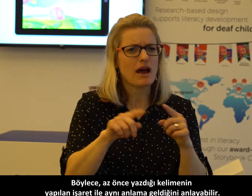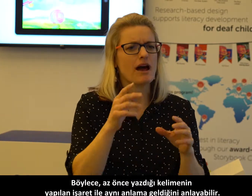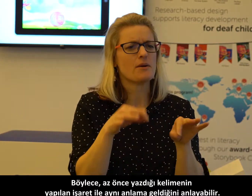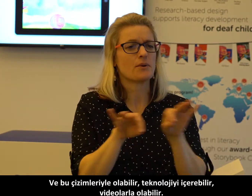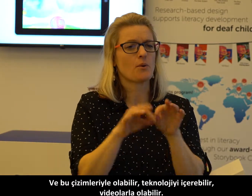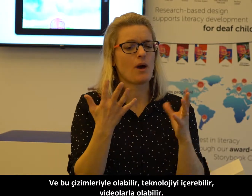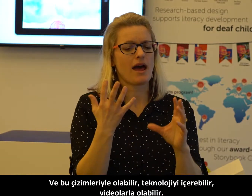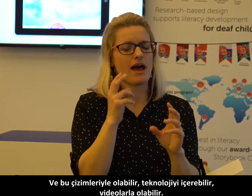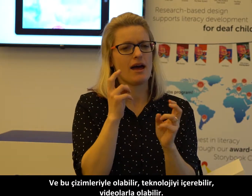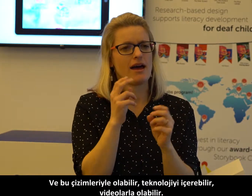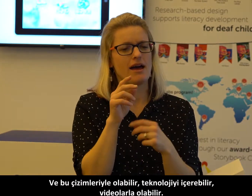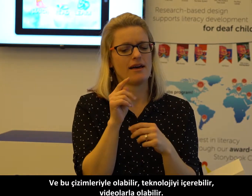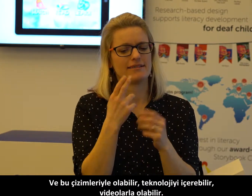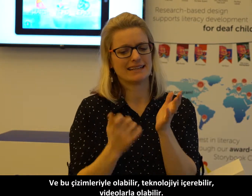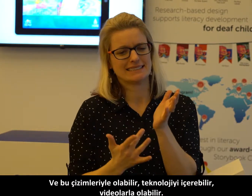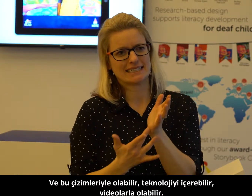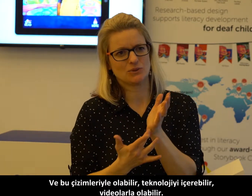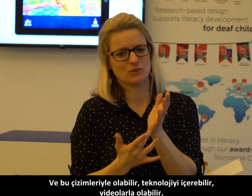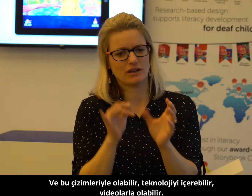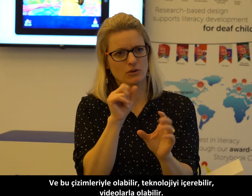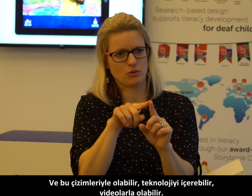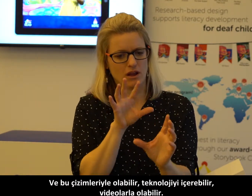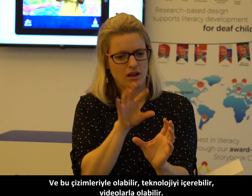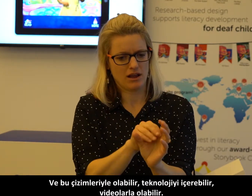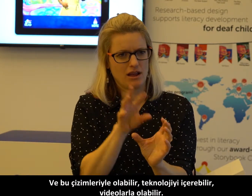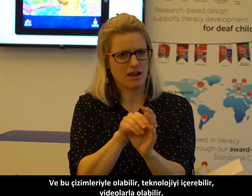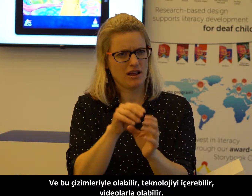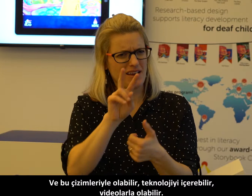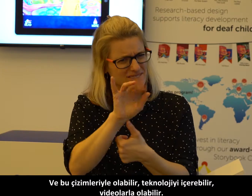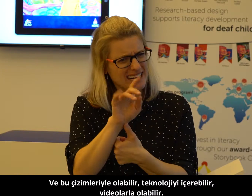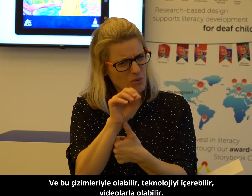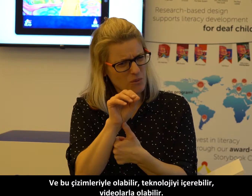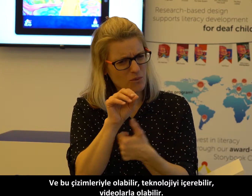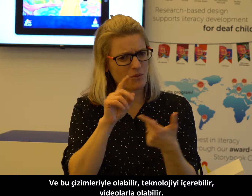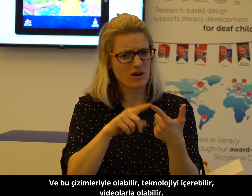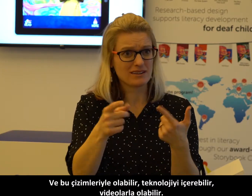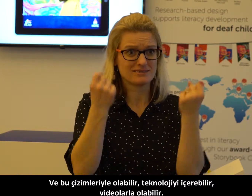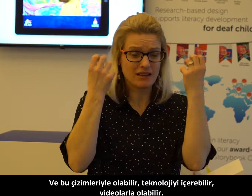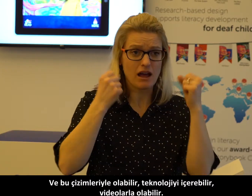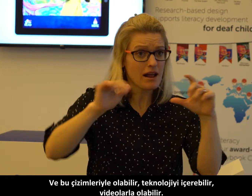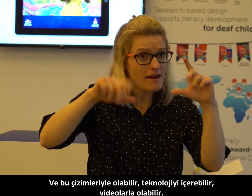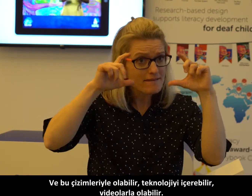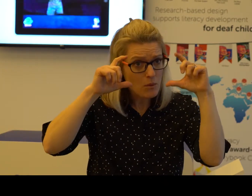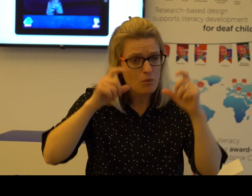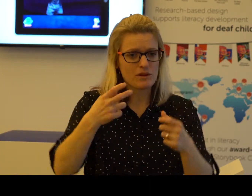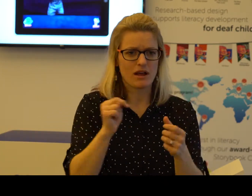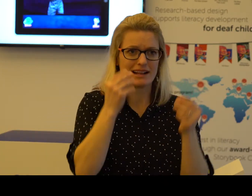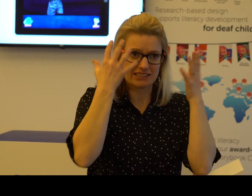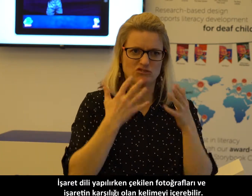signed. And that can be with any kind of interaction, whether they're drawing, whether there's technology involved, videos,